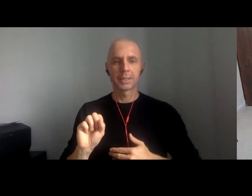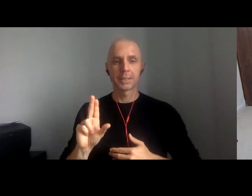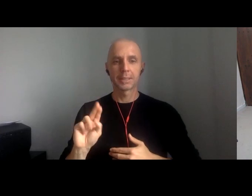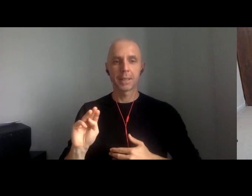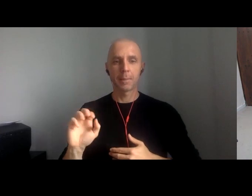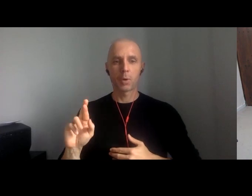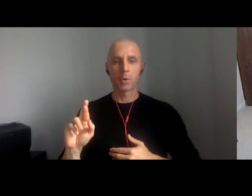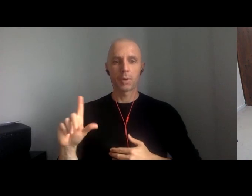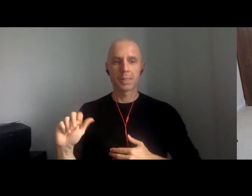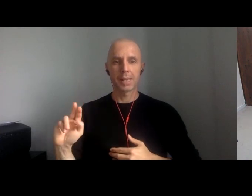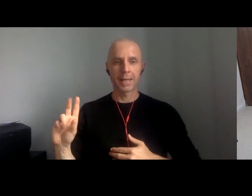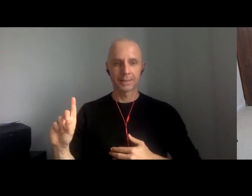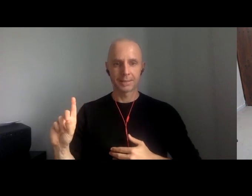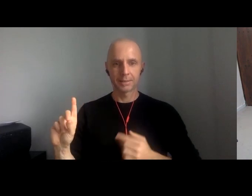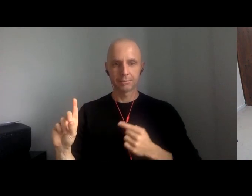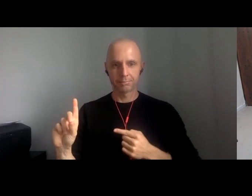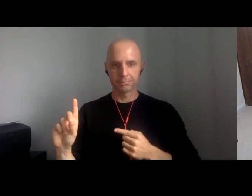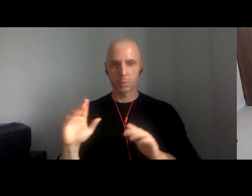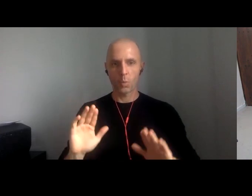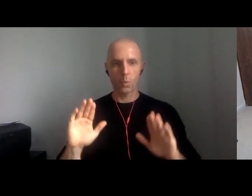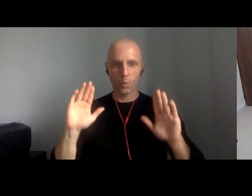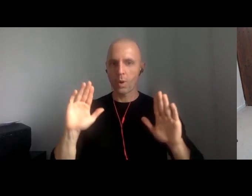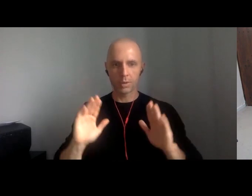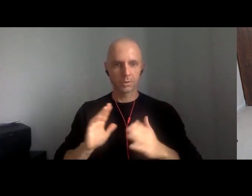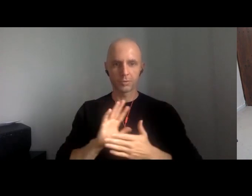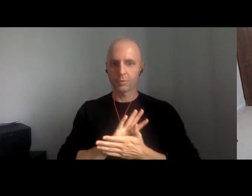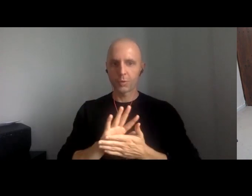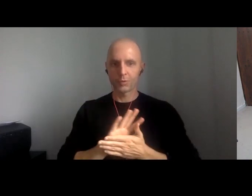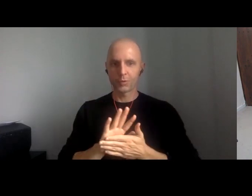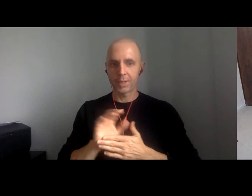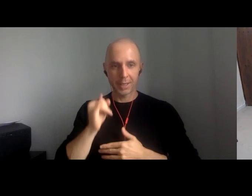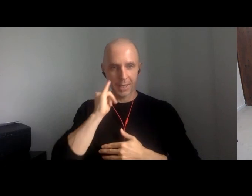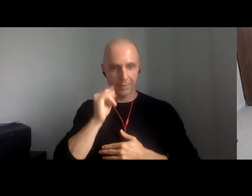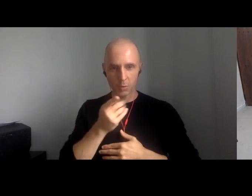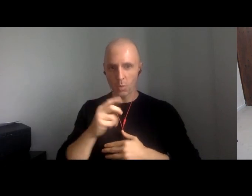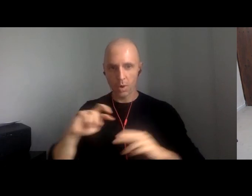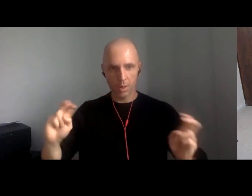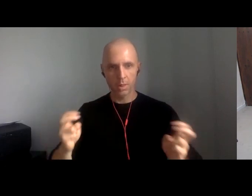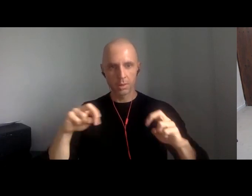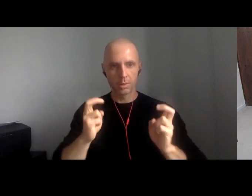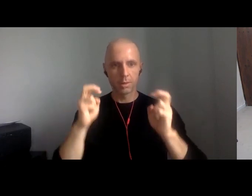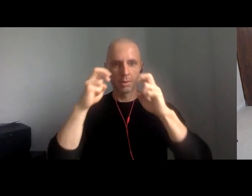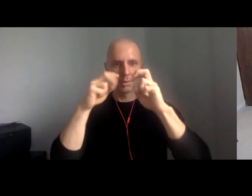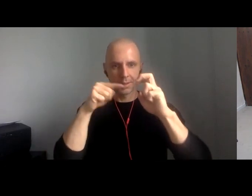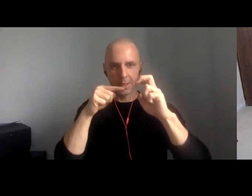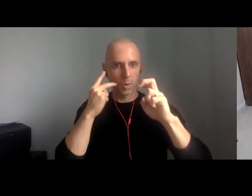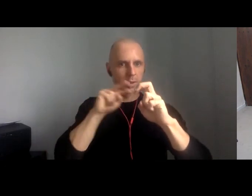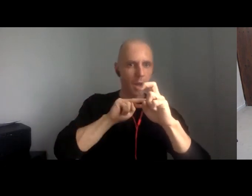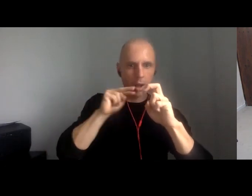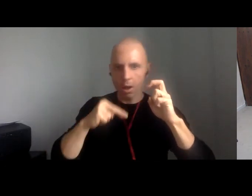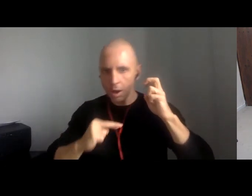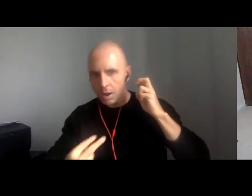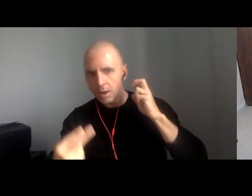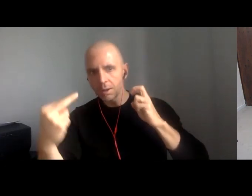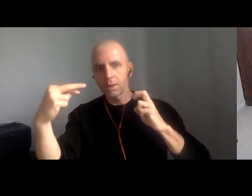which is a wonderful movie. If you'd like to see glimpses of the castle, it's set around the local area. I don't know any